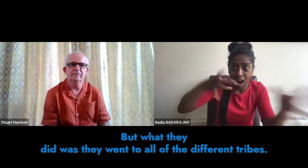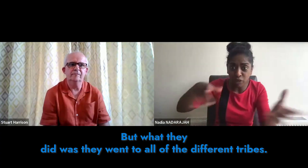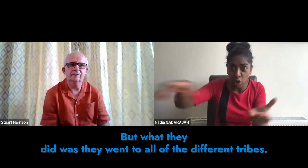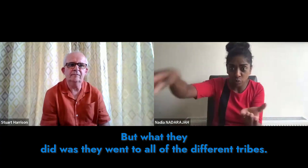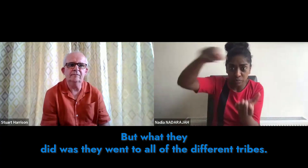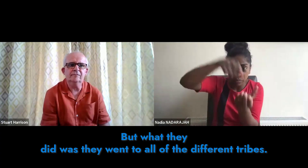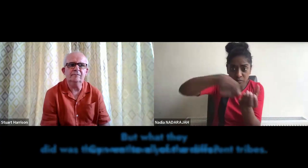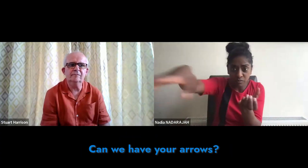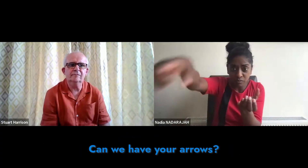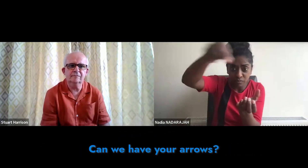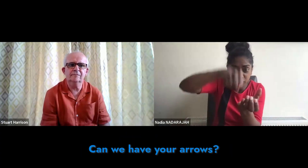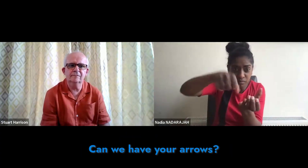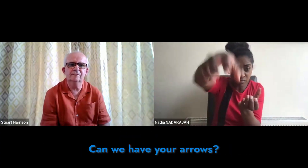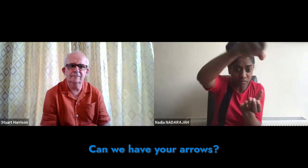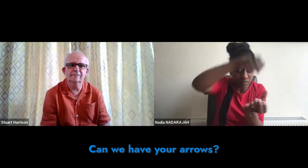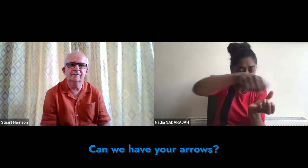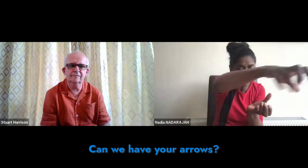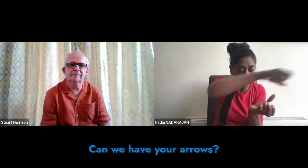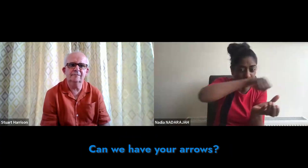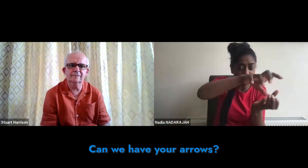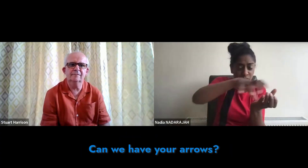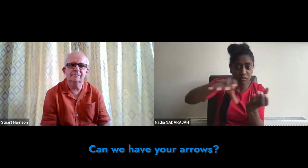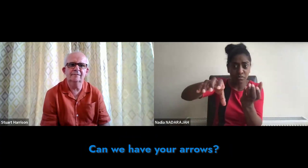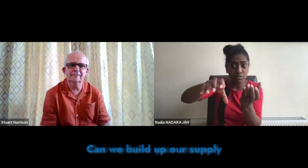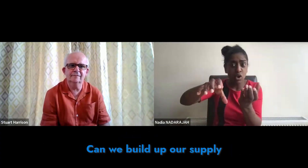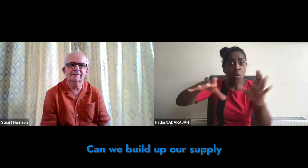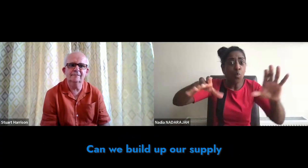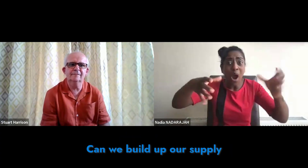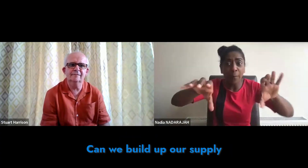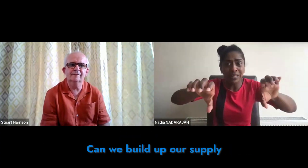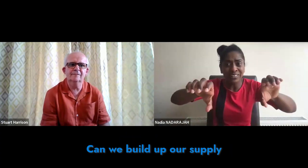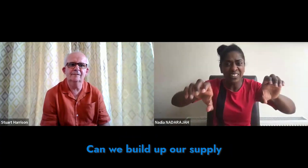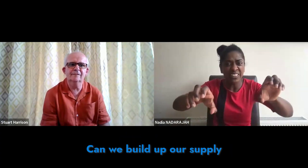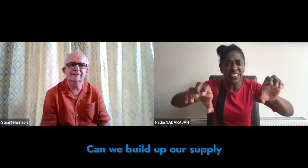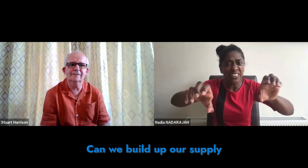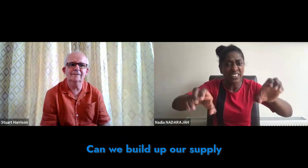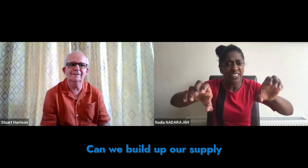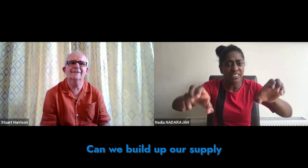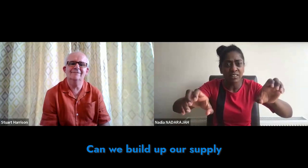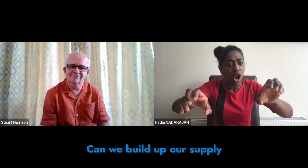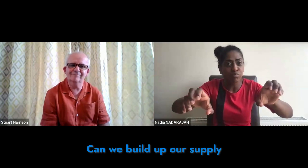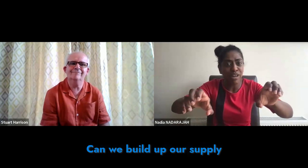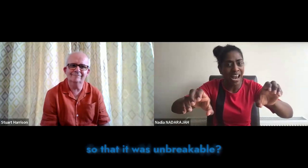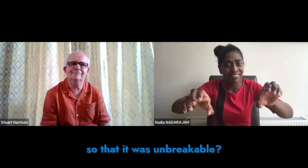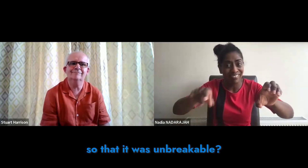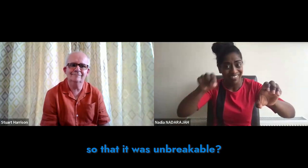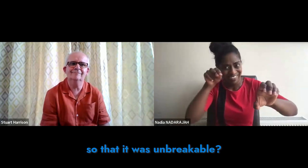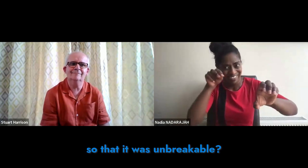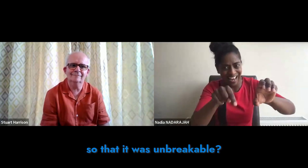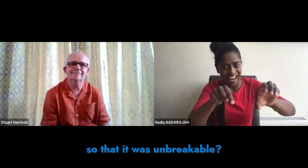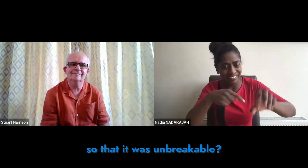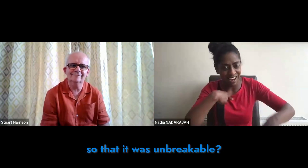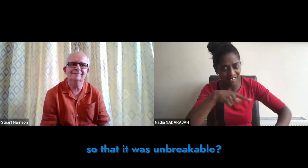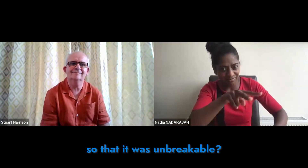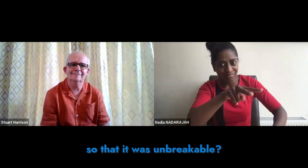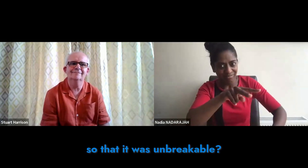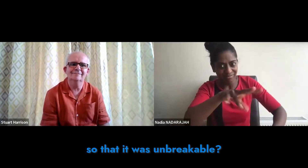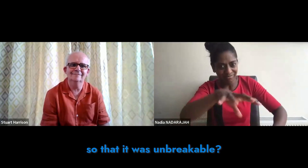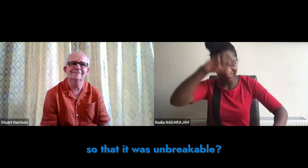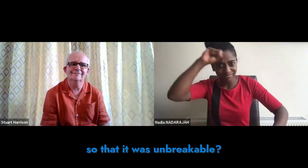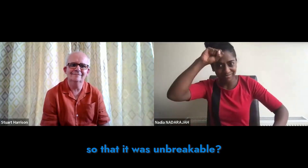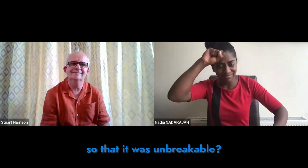different tribes. Can we have your arrows? Can we build up our supply? So that it